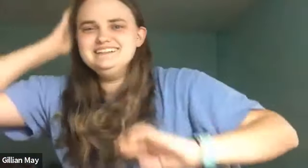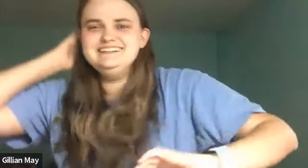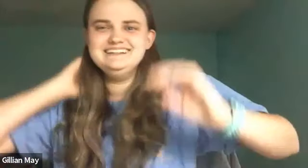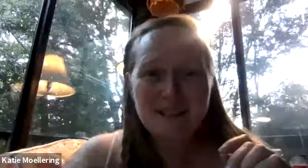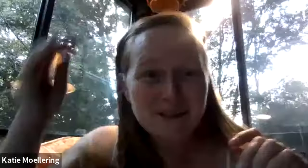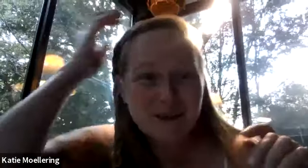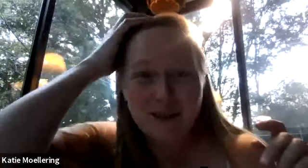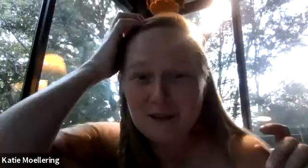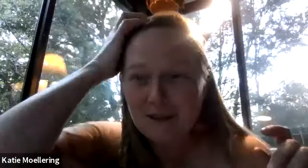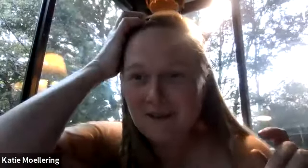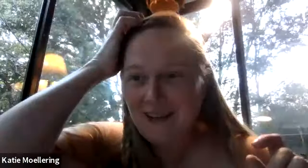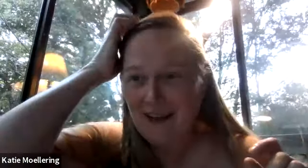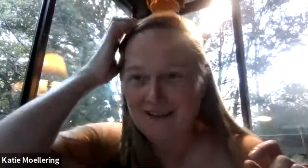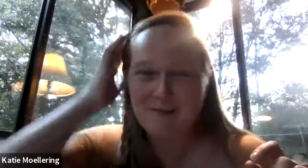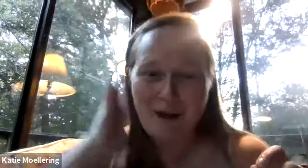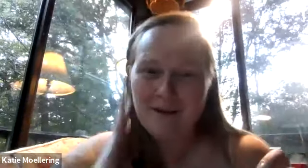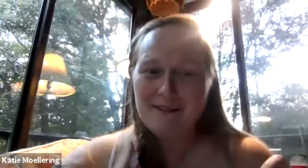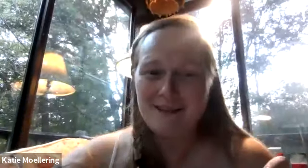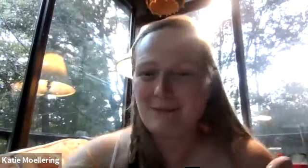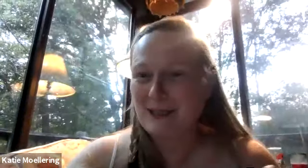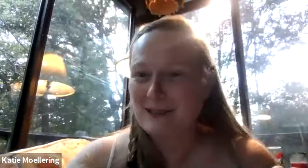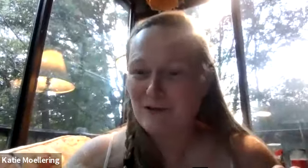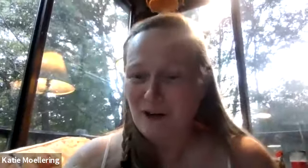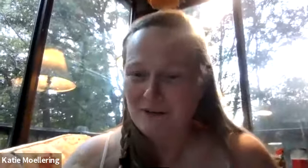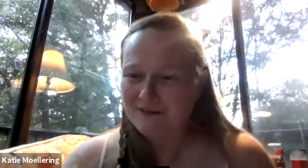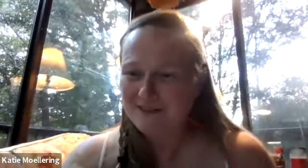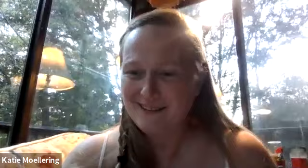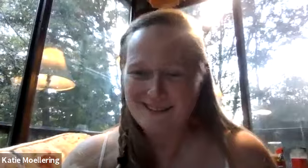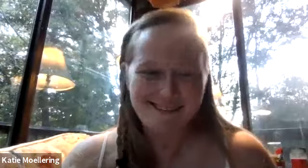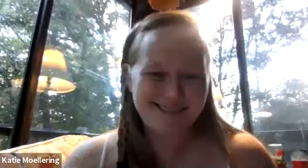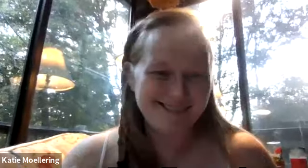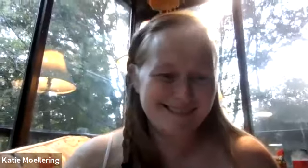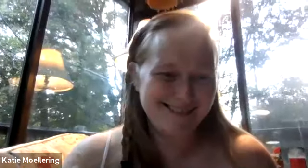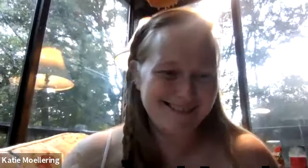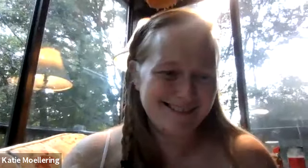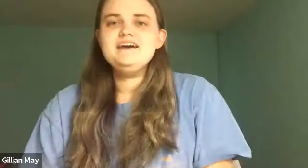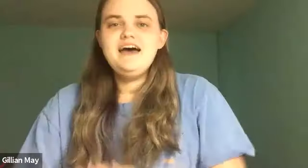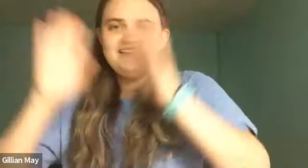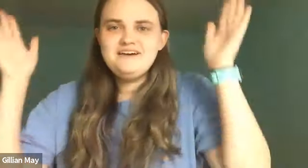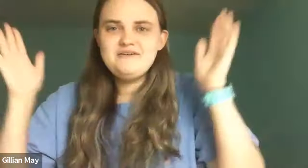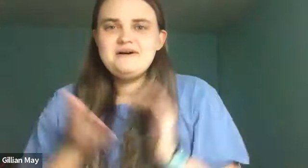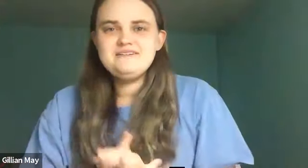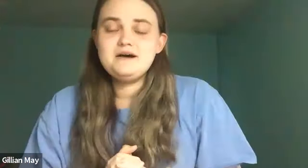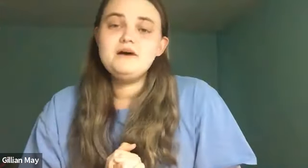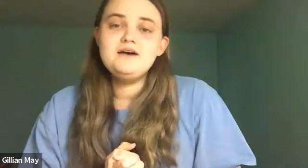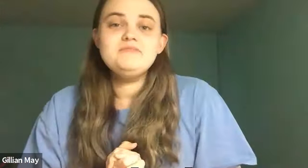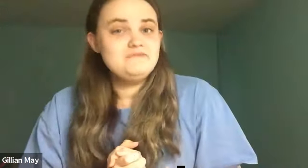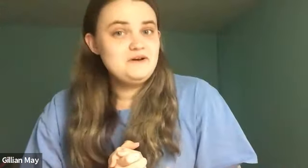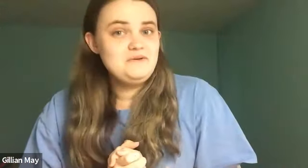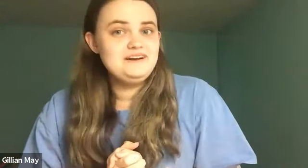know, I need to start including that in my intro. Just be like, hello, welcome. Fair warning,